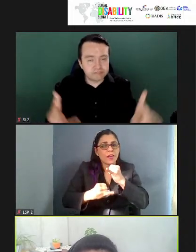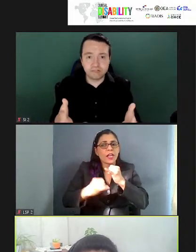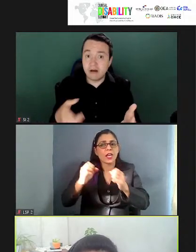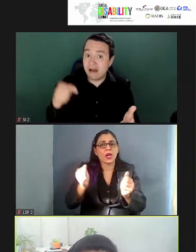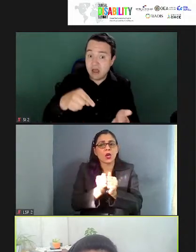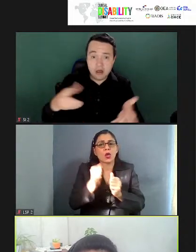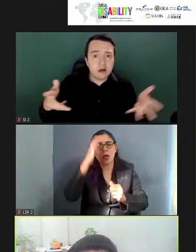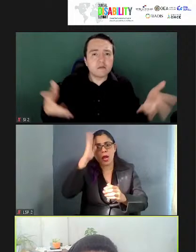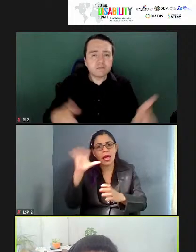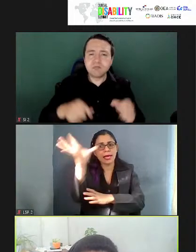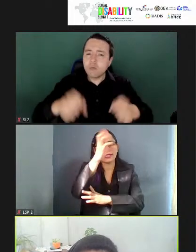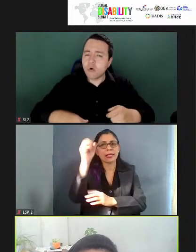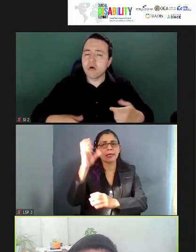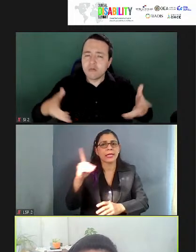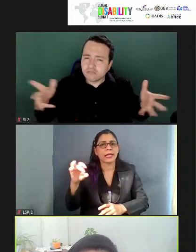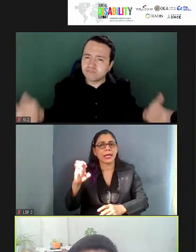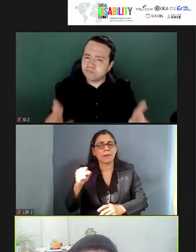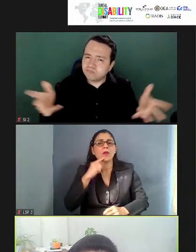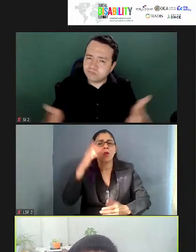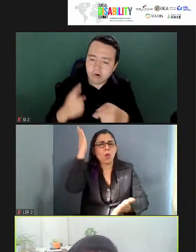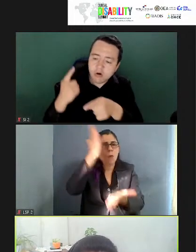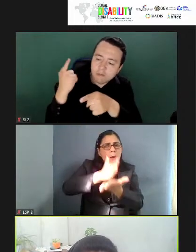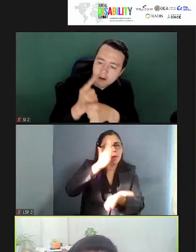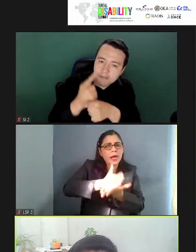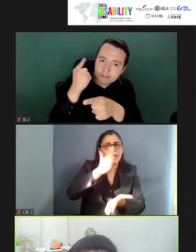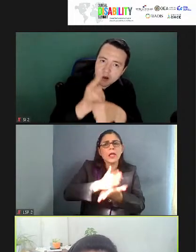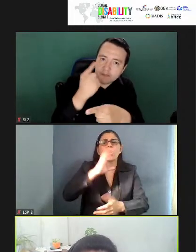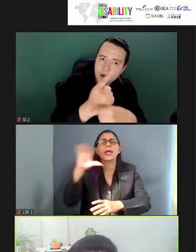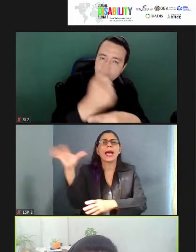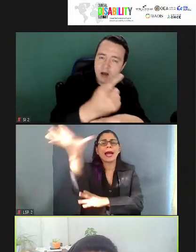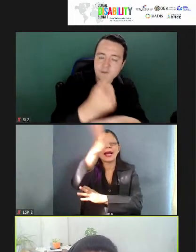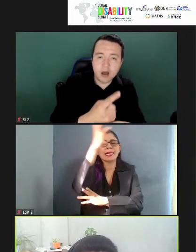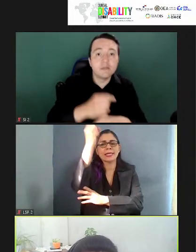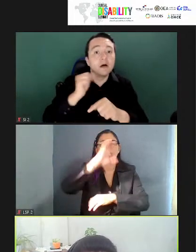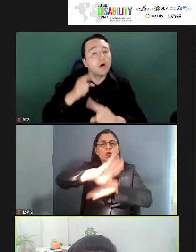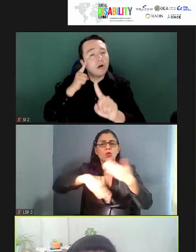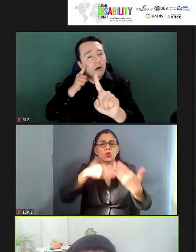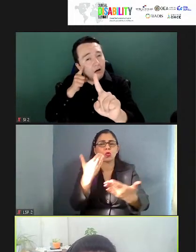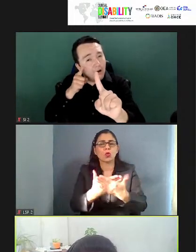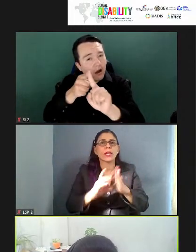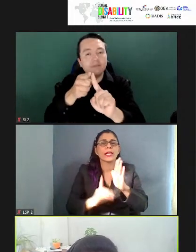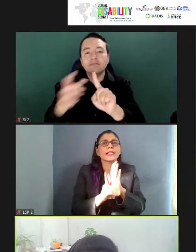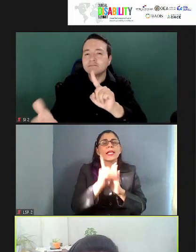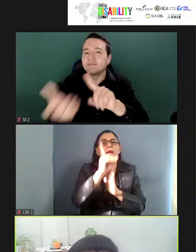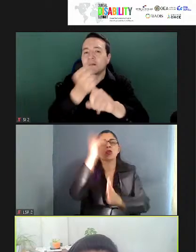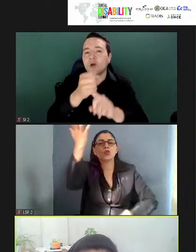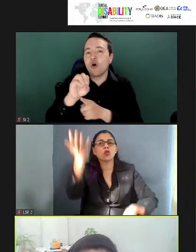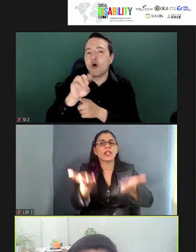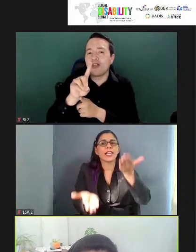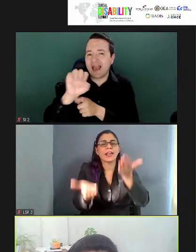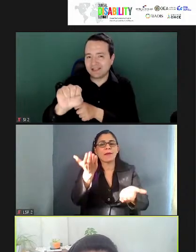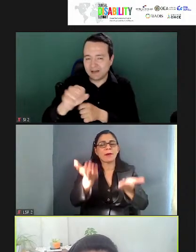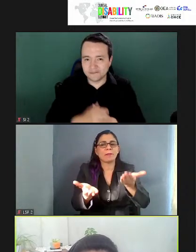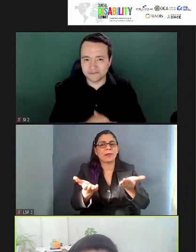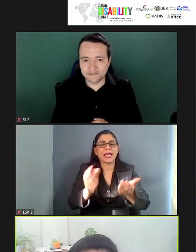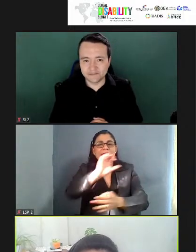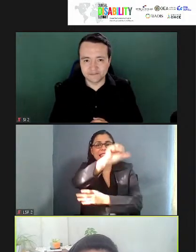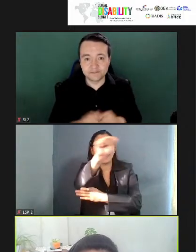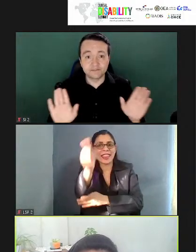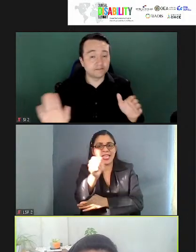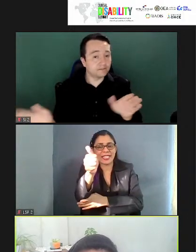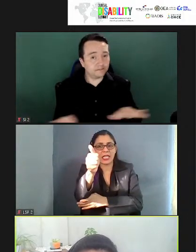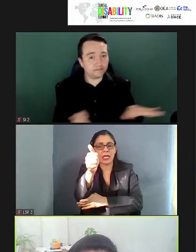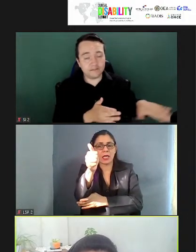promoting their effective enforcement in order to breach sdgs